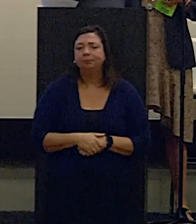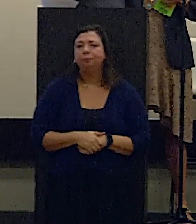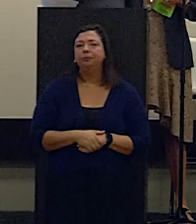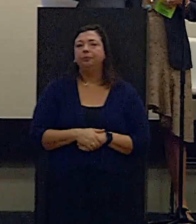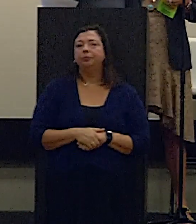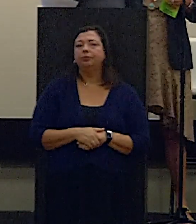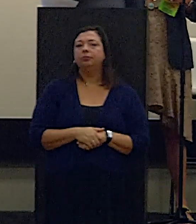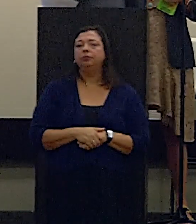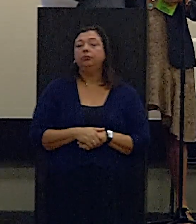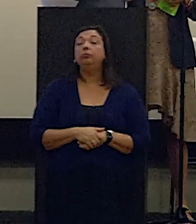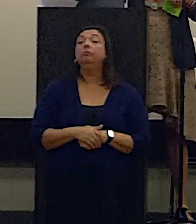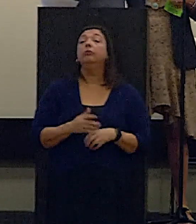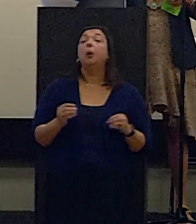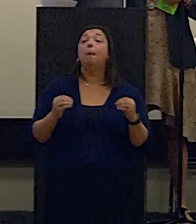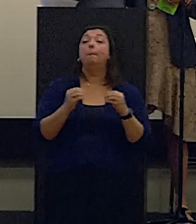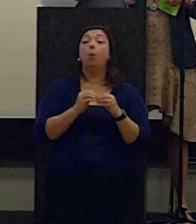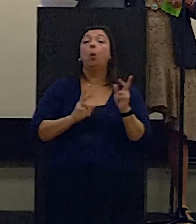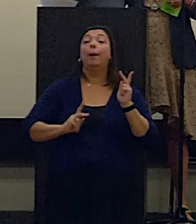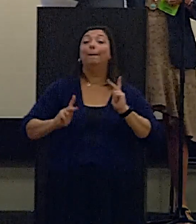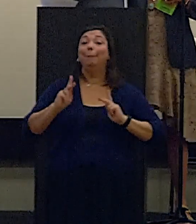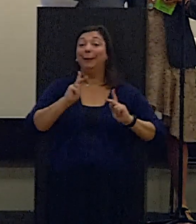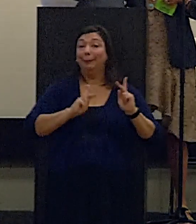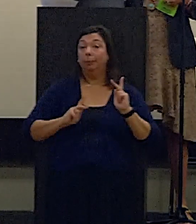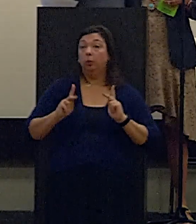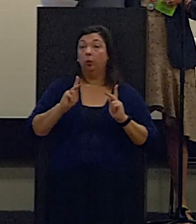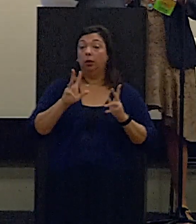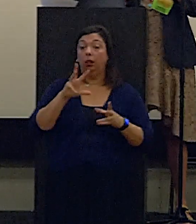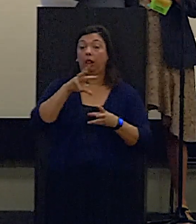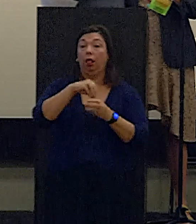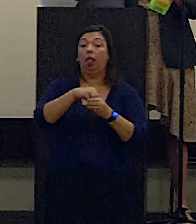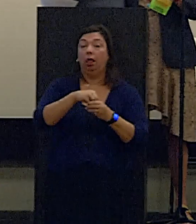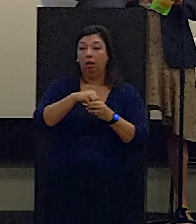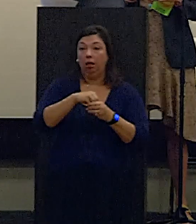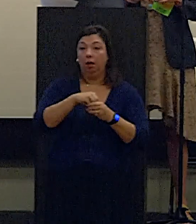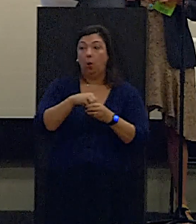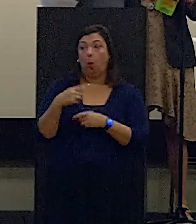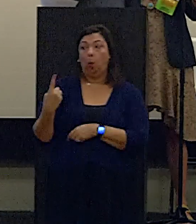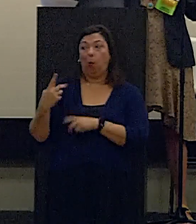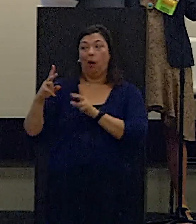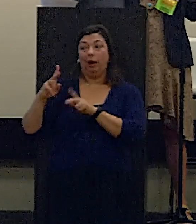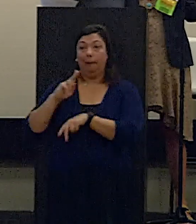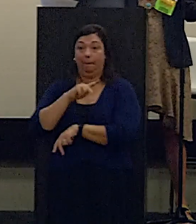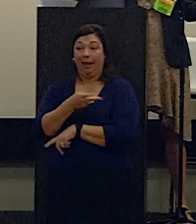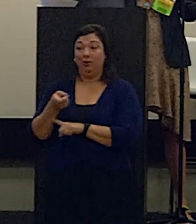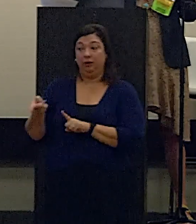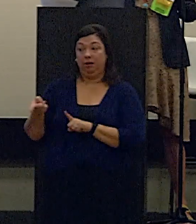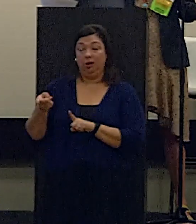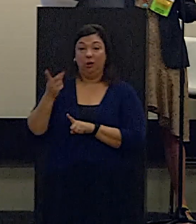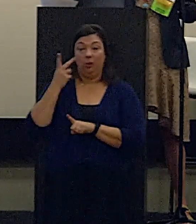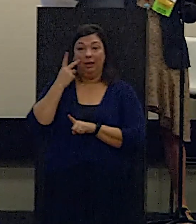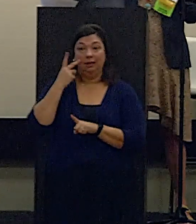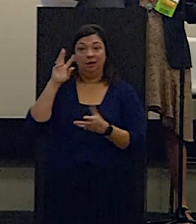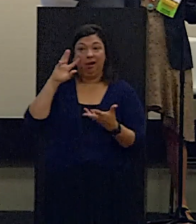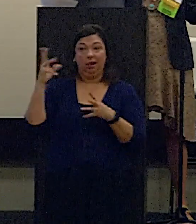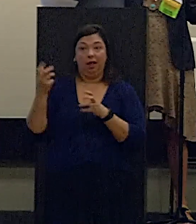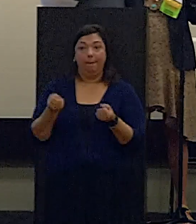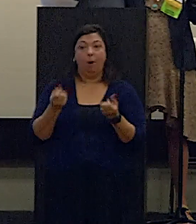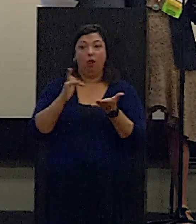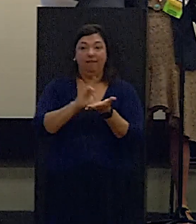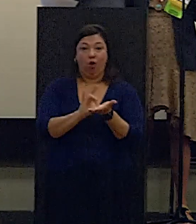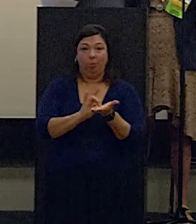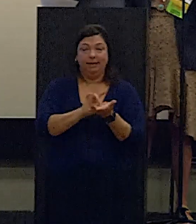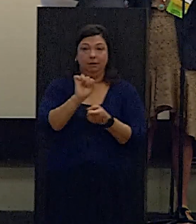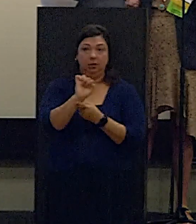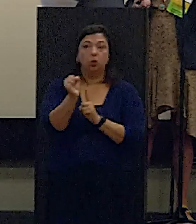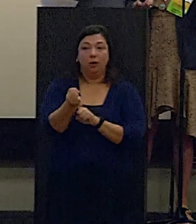so having more people in working with one patient, you can see how we can end up in that polypharmacy situation.